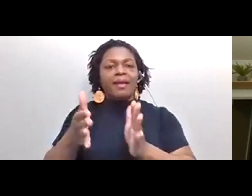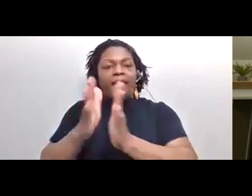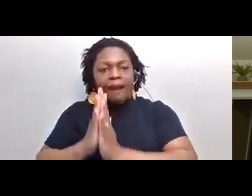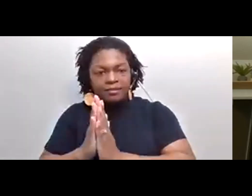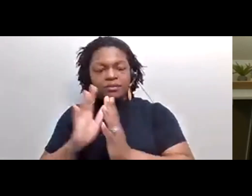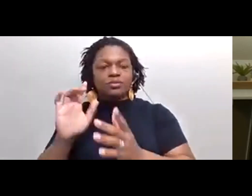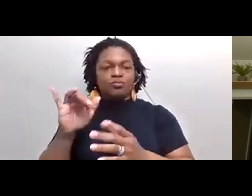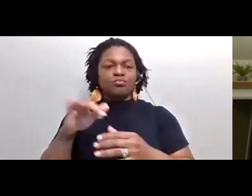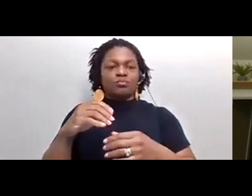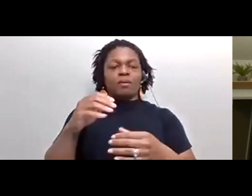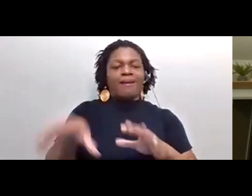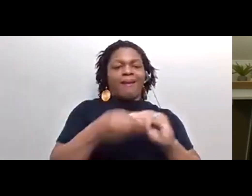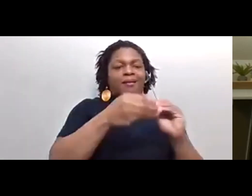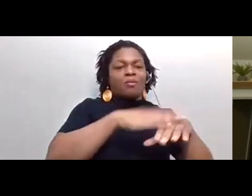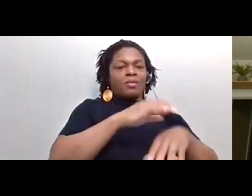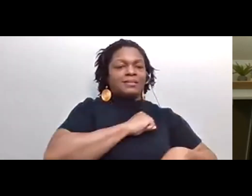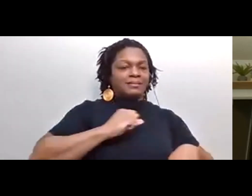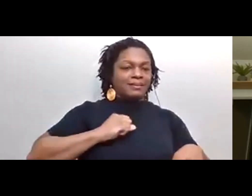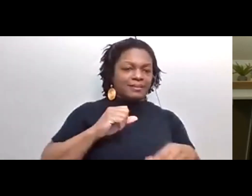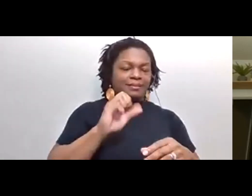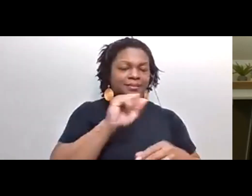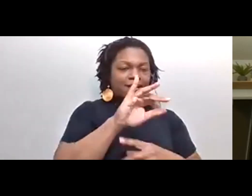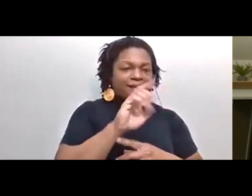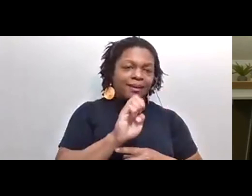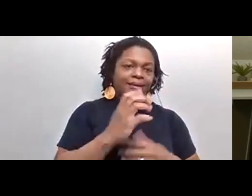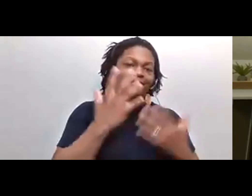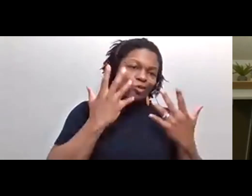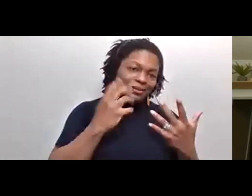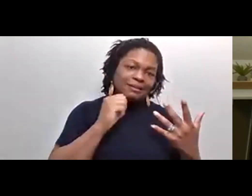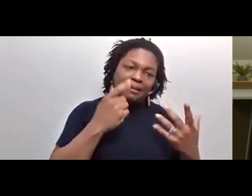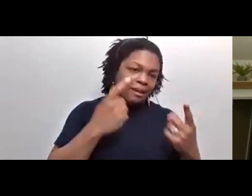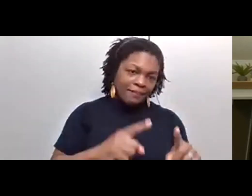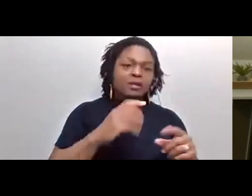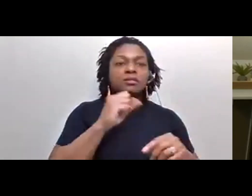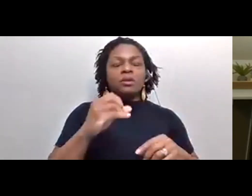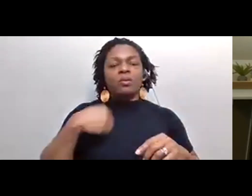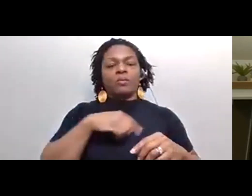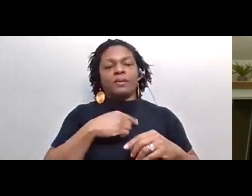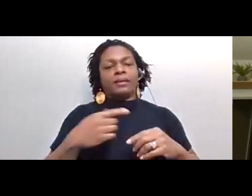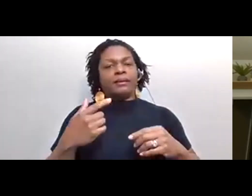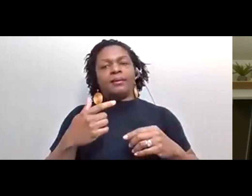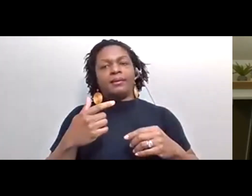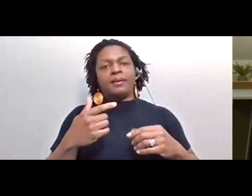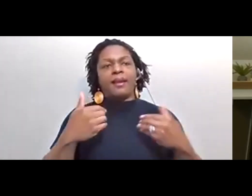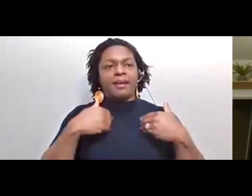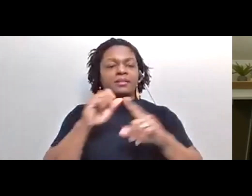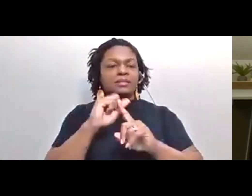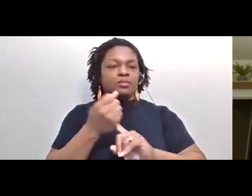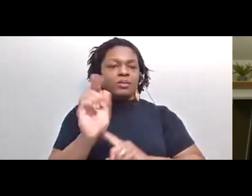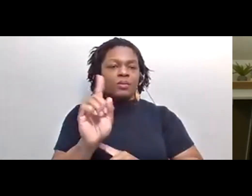side, which unfortunately didn't happen. So we ended up in a situation where the DD